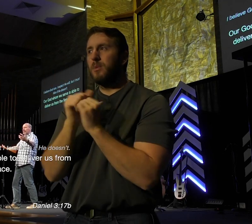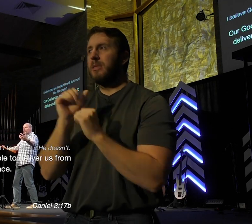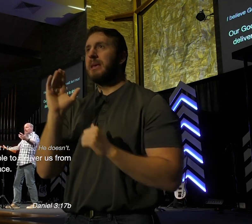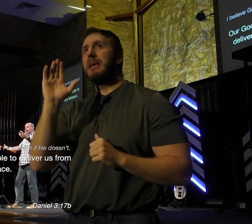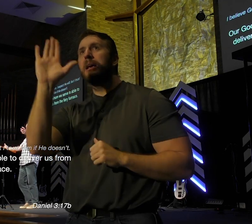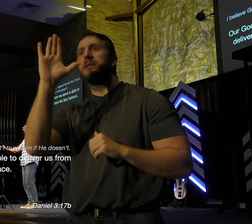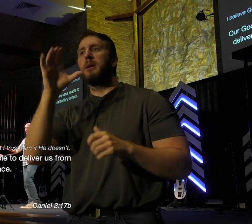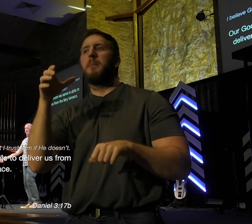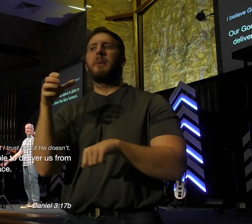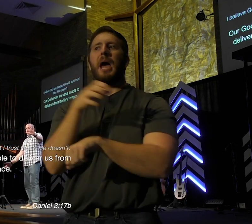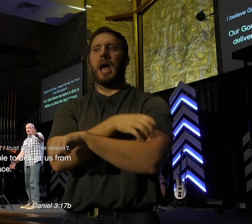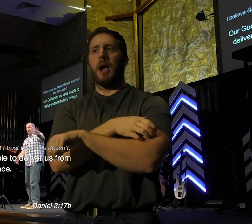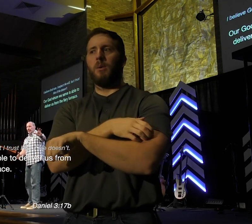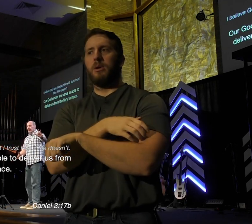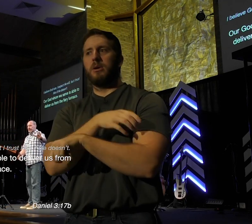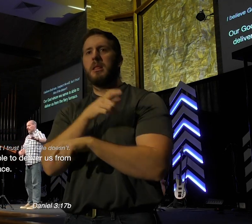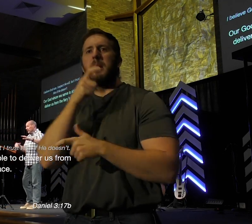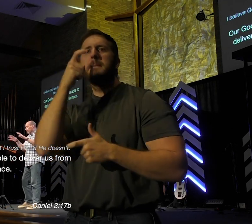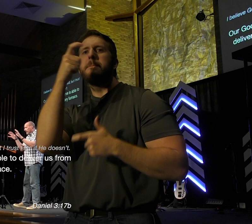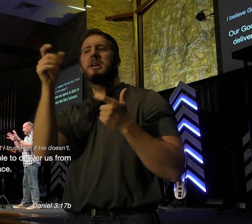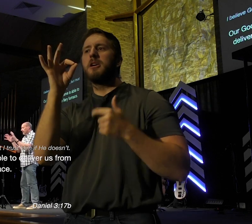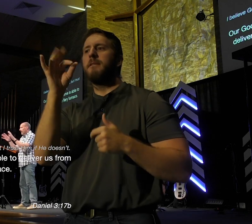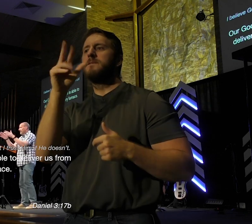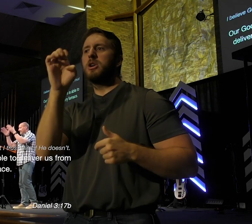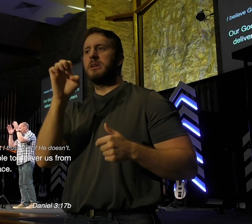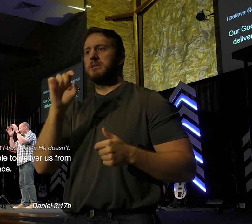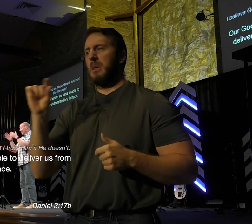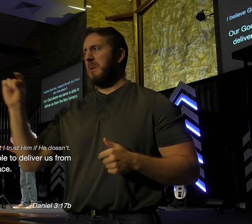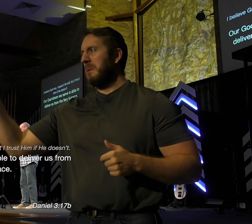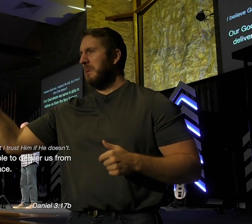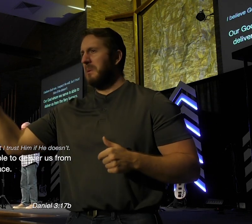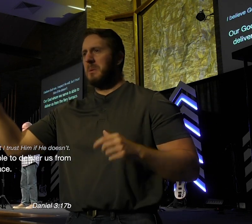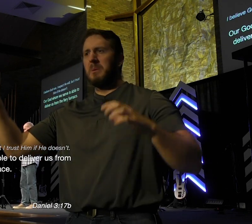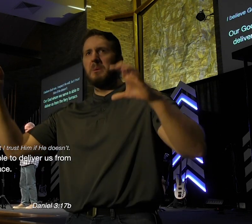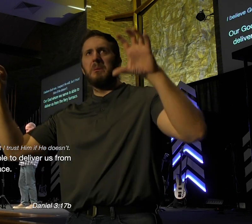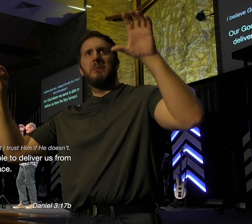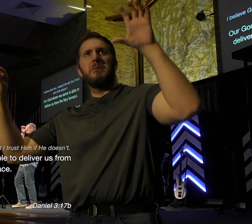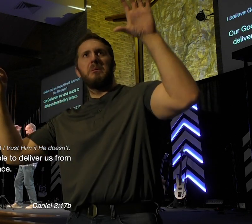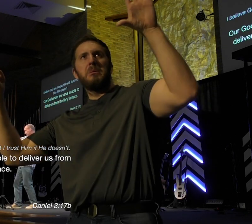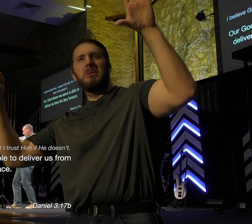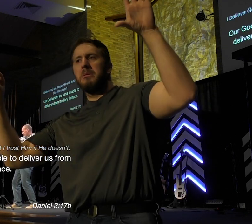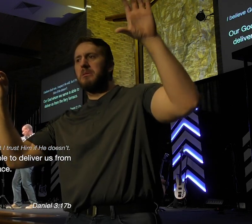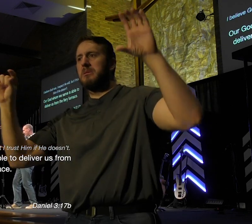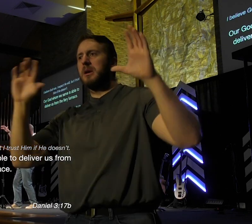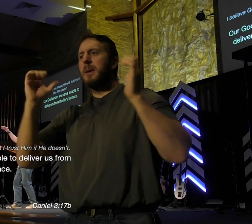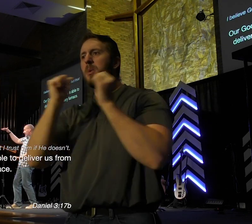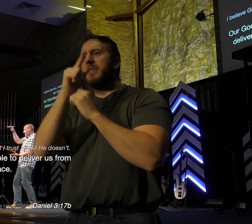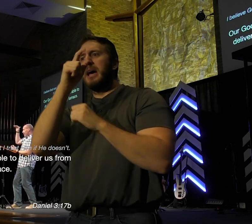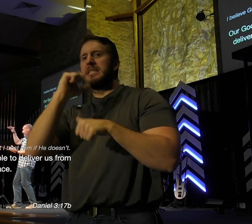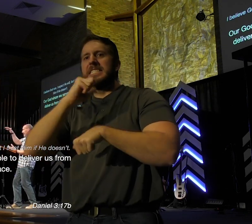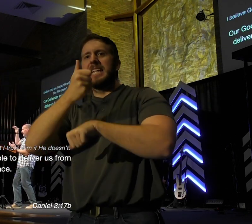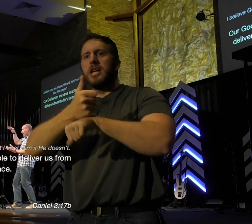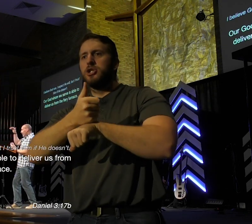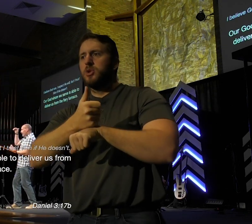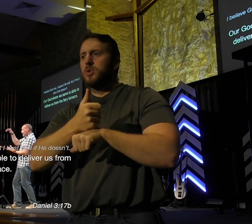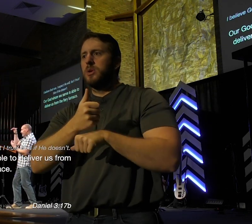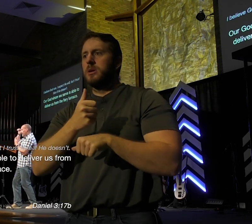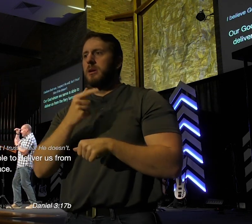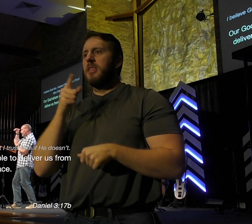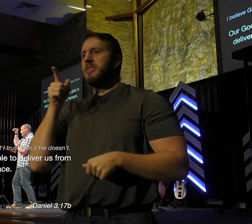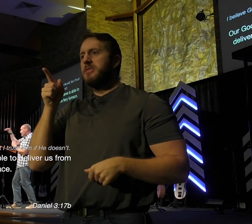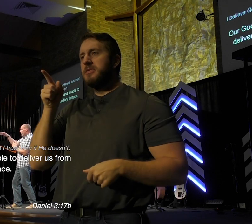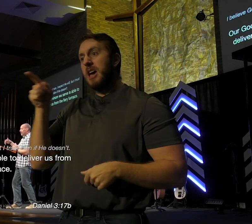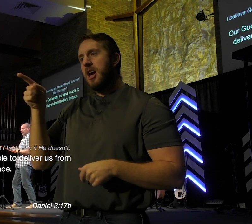power, compared to that big furnace. Look at how tiny they look compared to that huge statue. They are